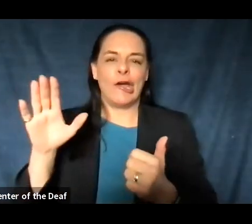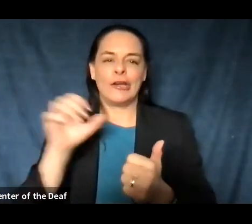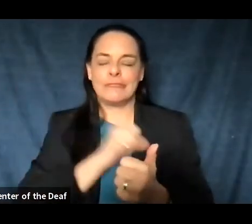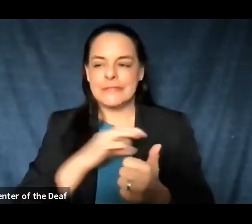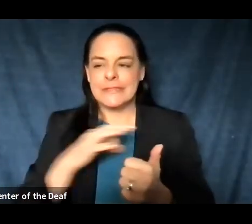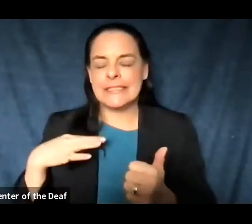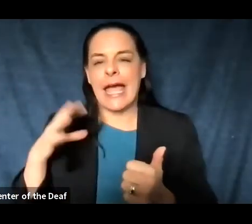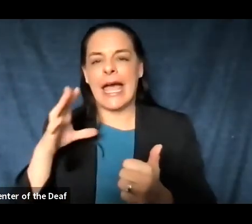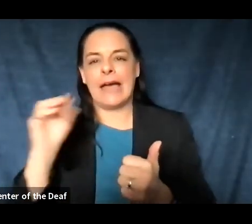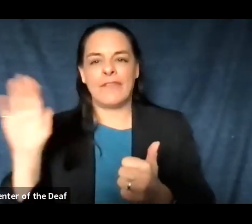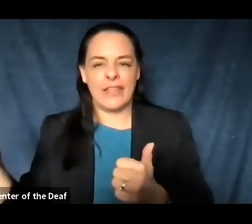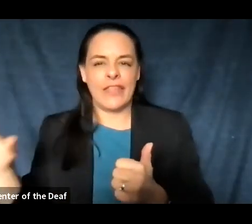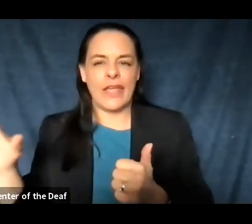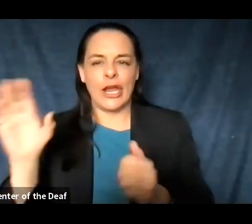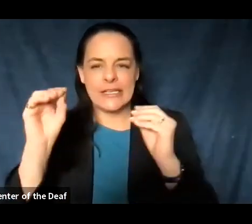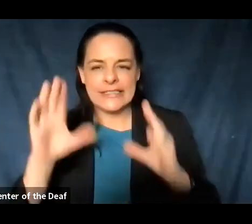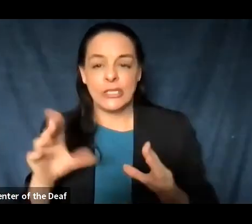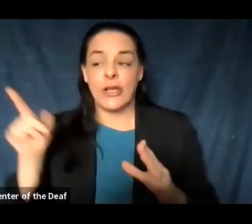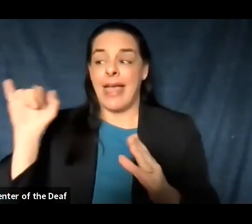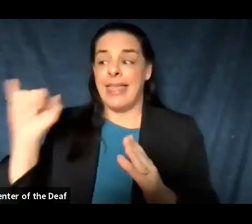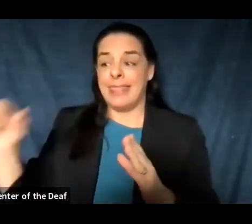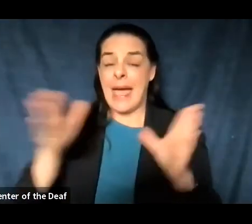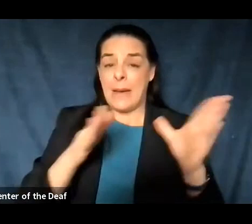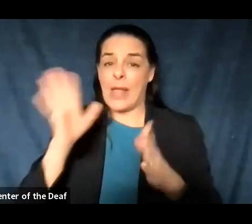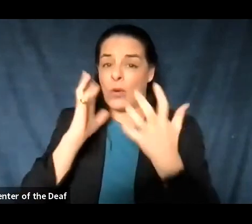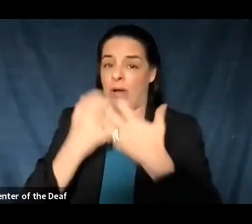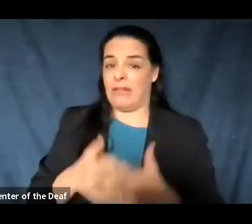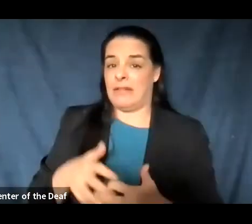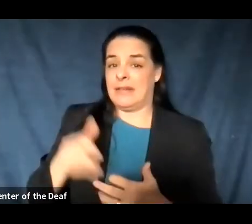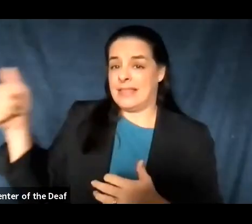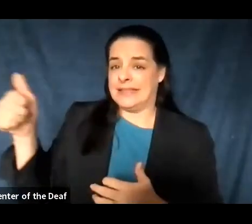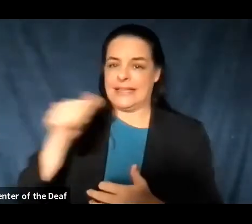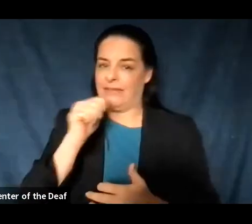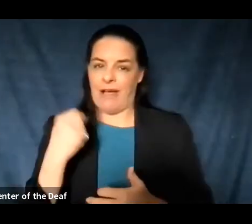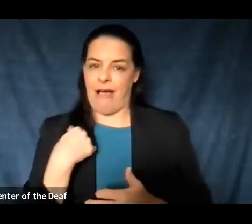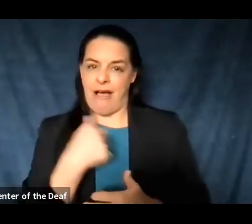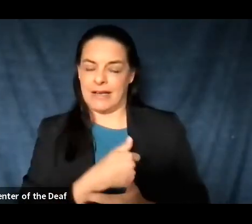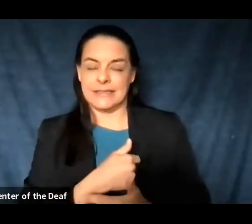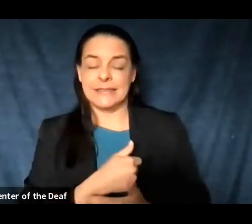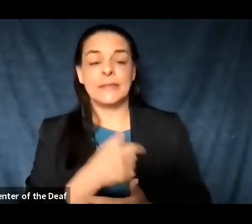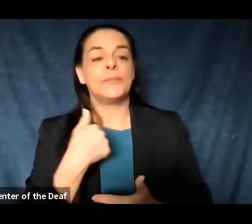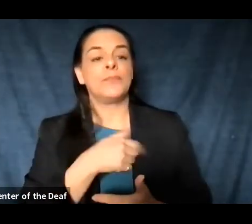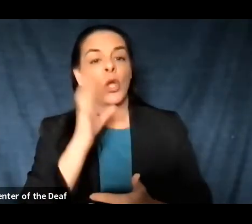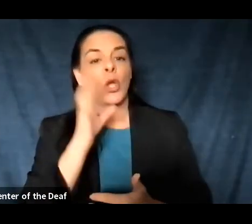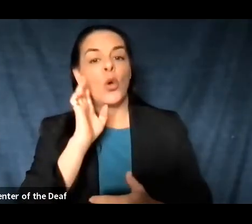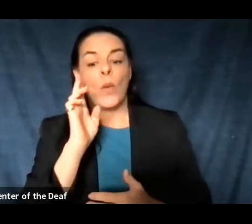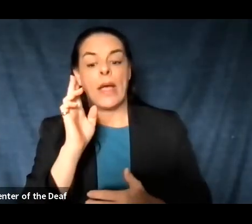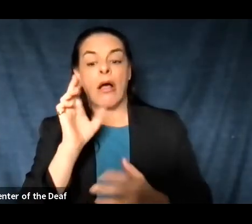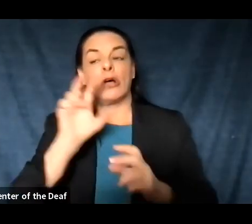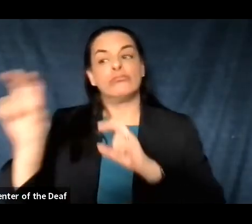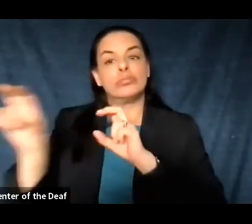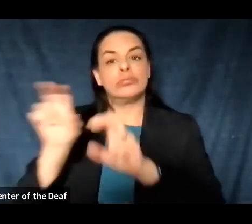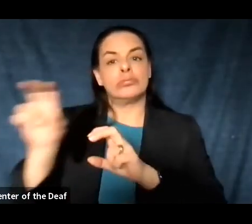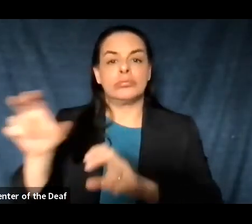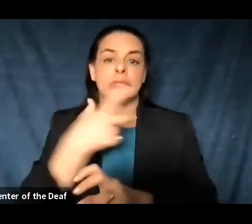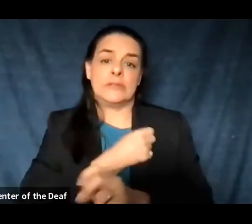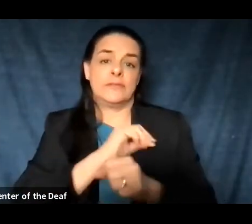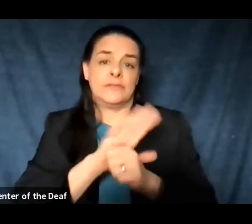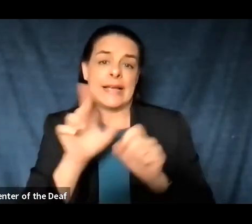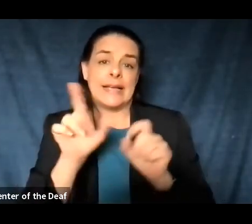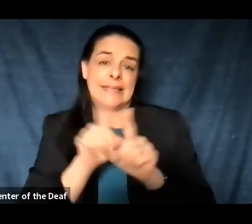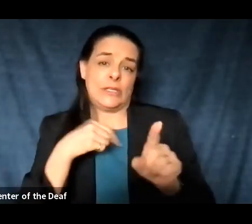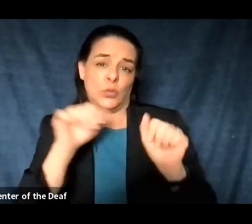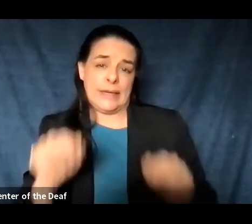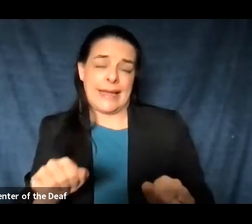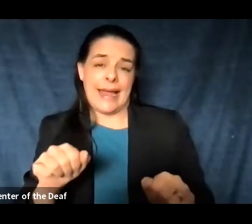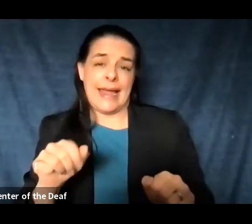worked out by them, not by us. We will allot vaccine as we can to get those groups vaccinated.